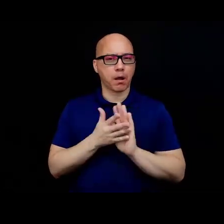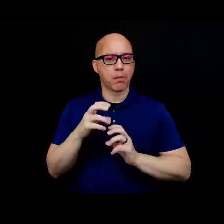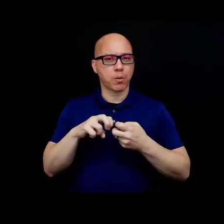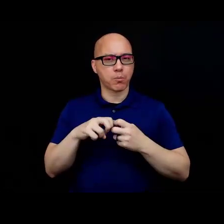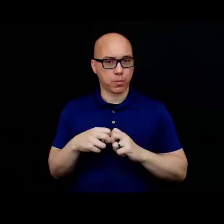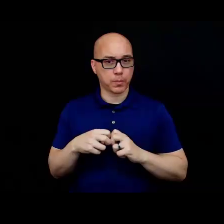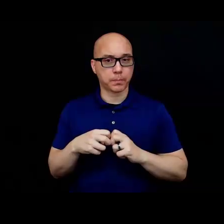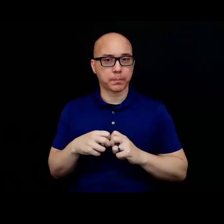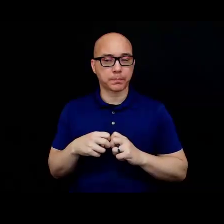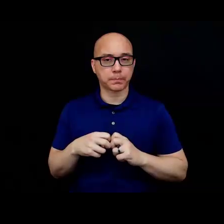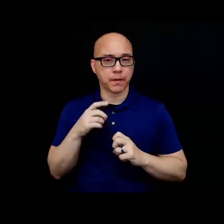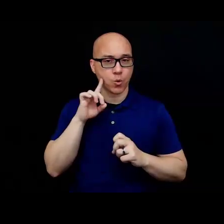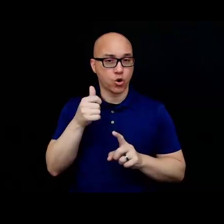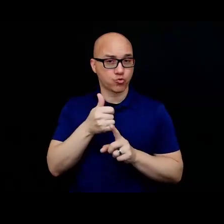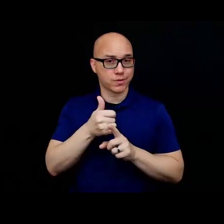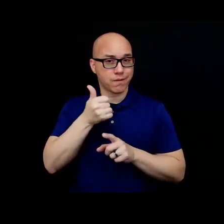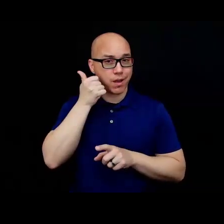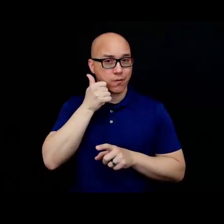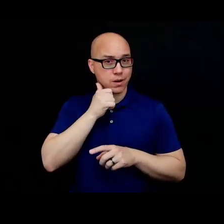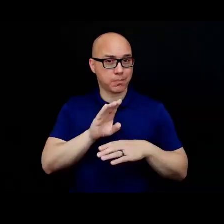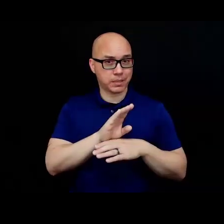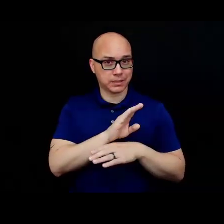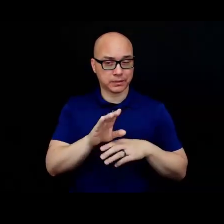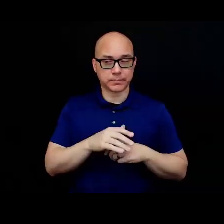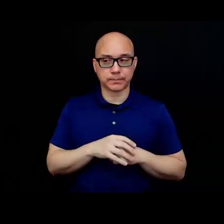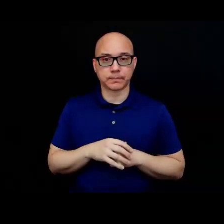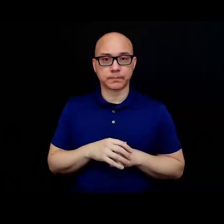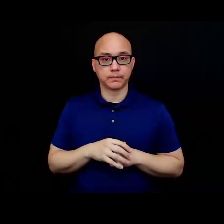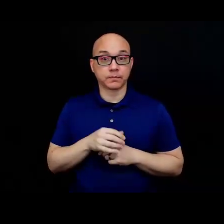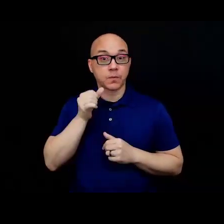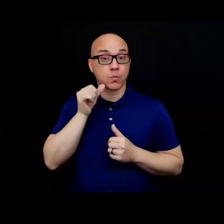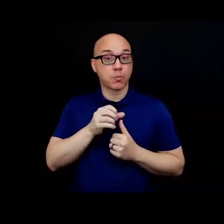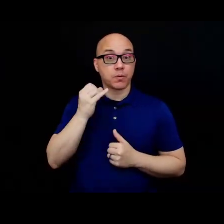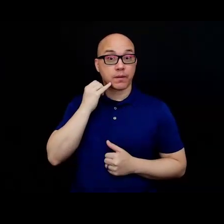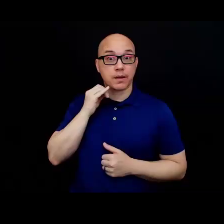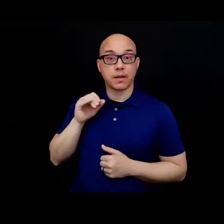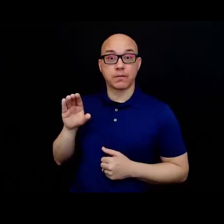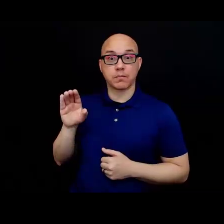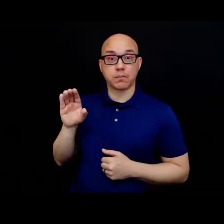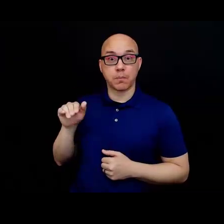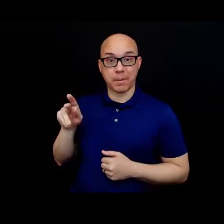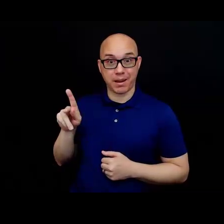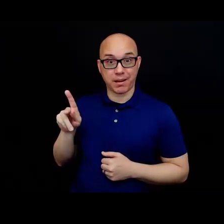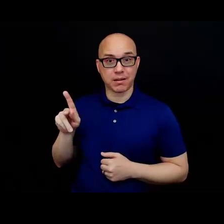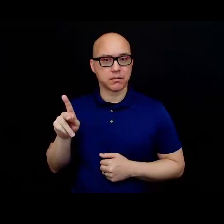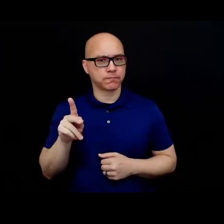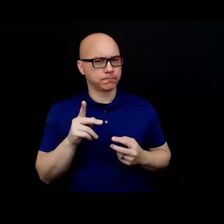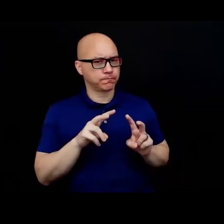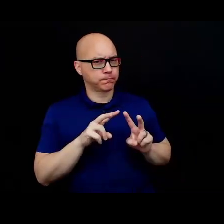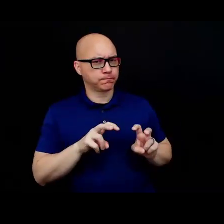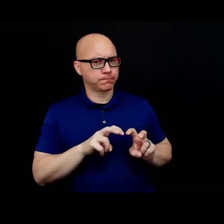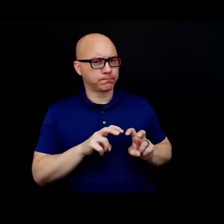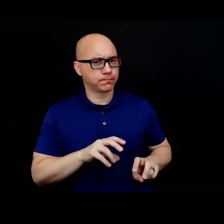when a bank is looking at your cash flow, because all of these loans, banks want to know